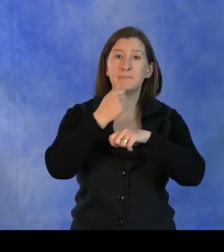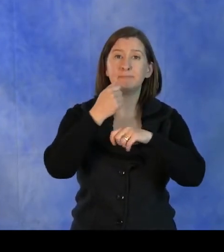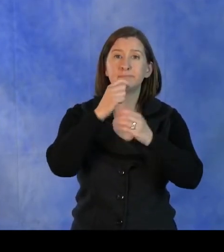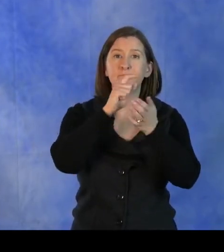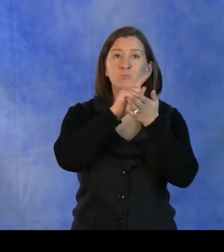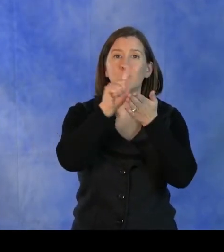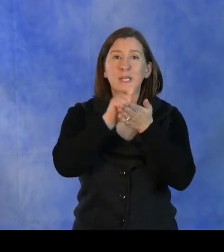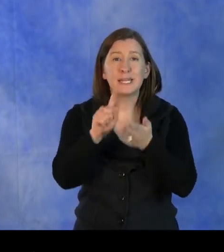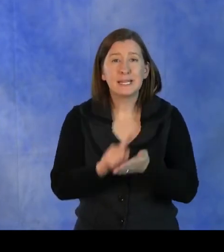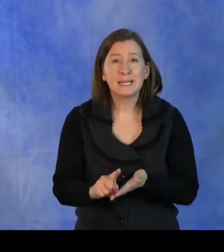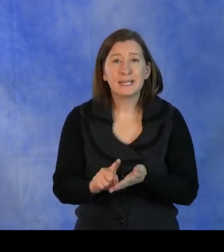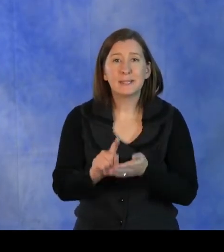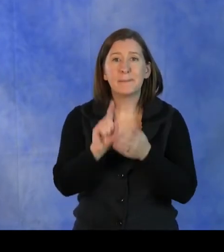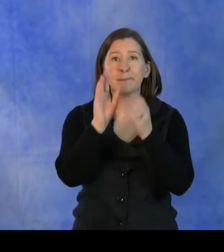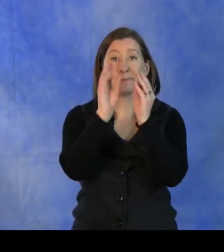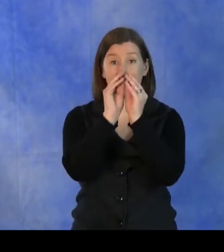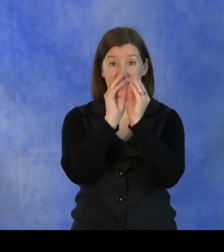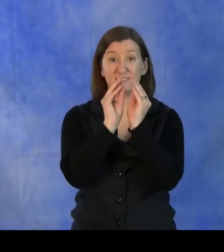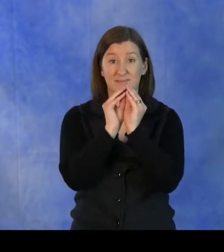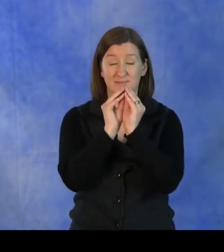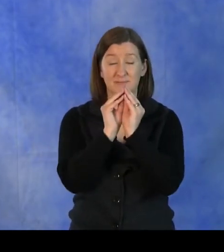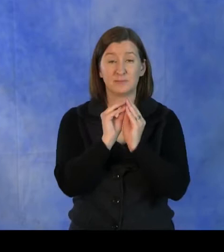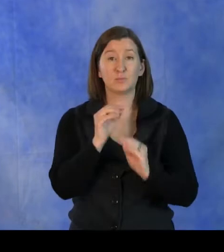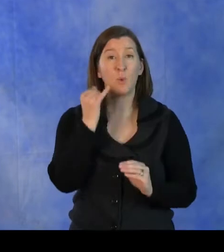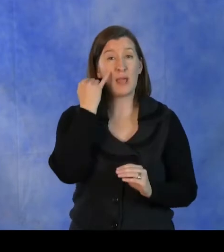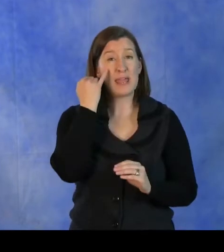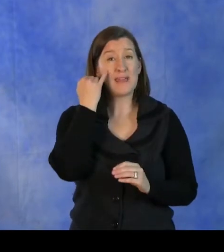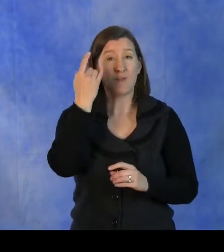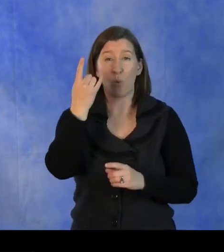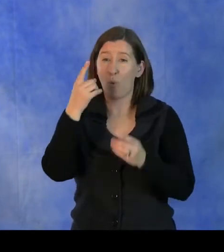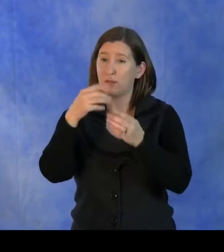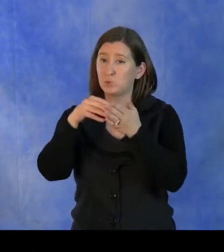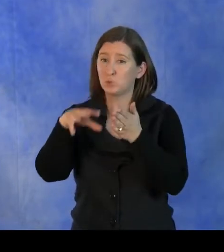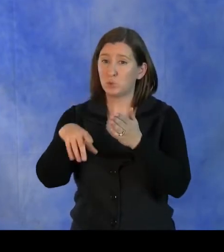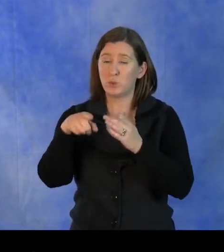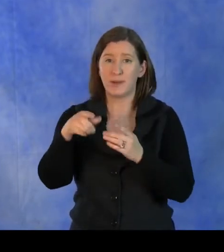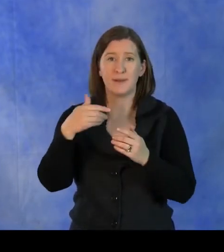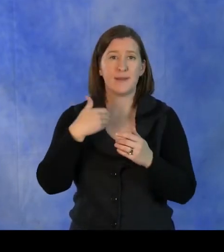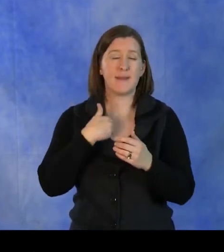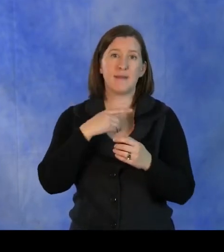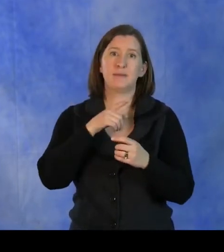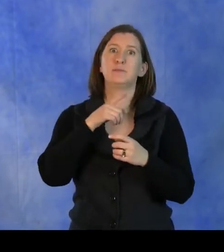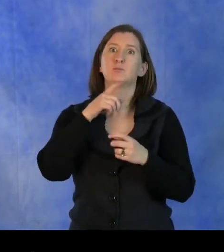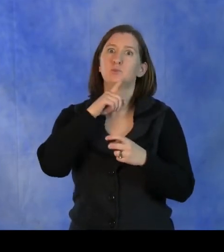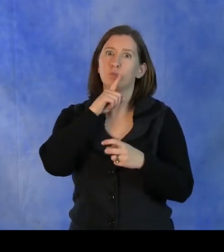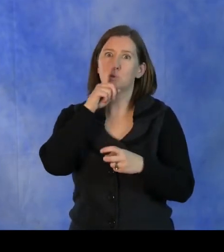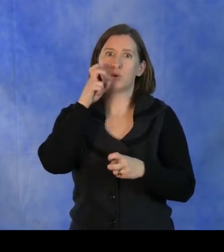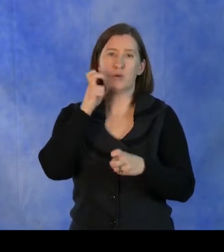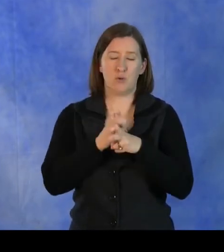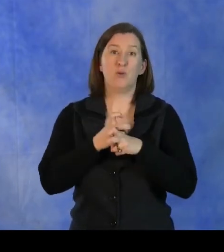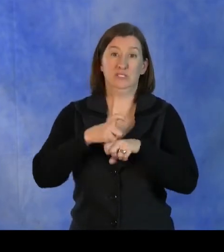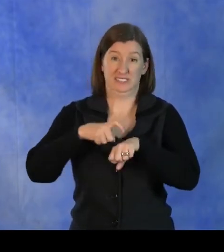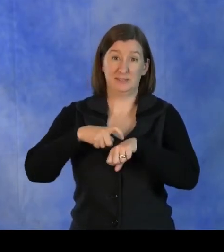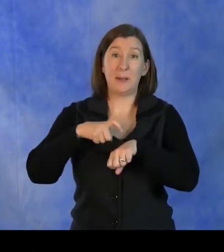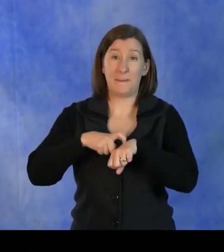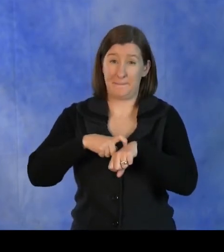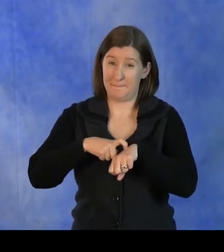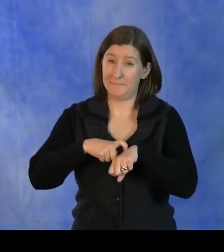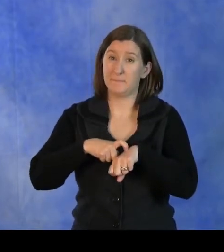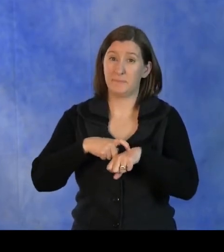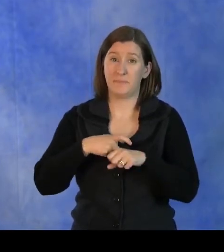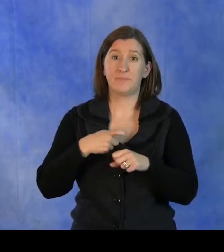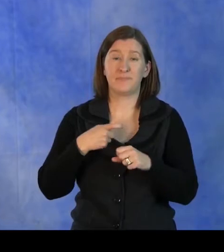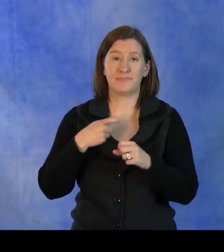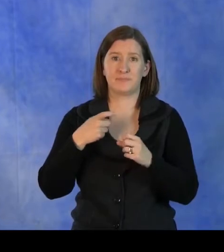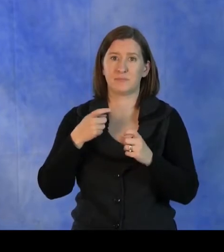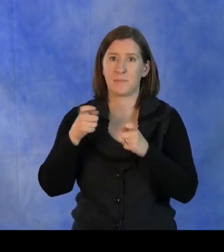Also, you can set up weekly meetings. So if one student has a really